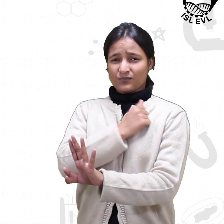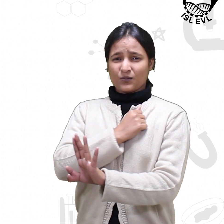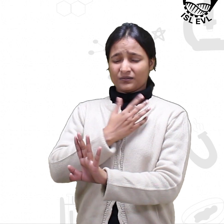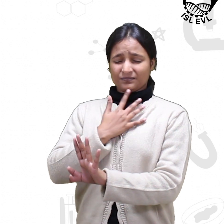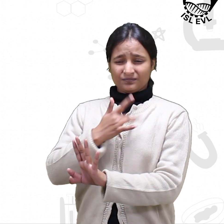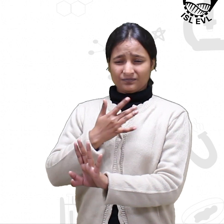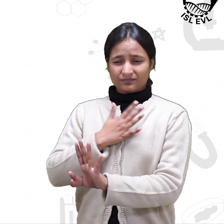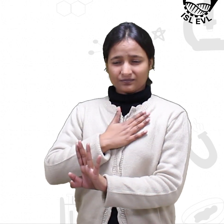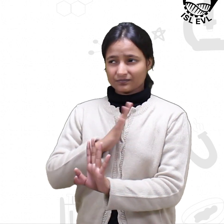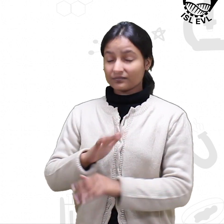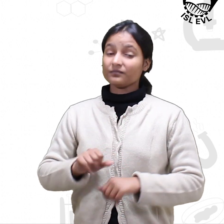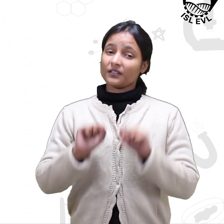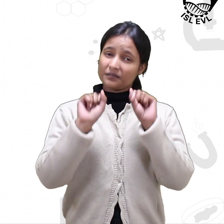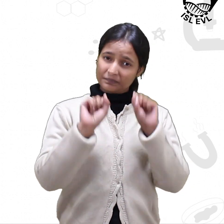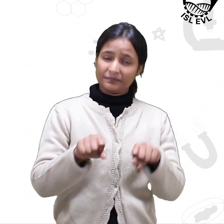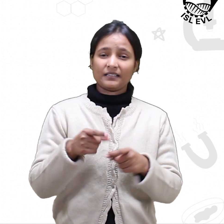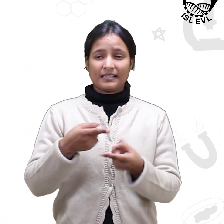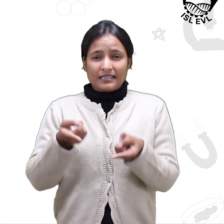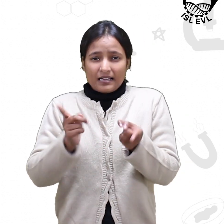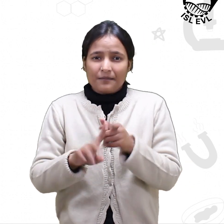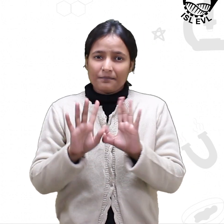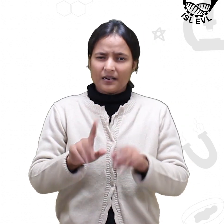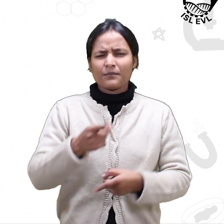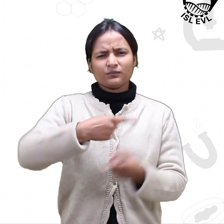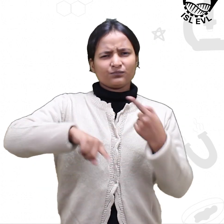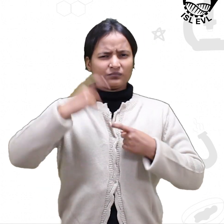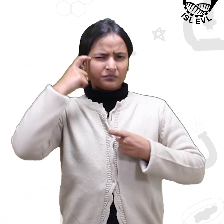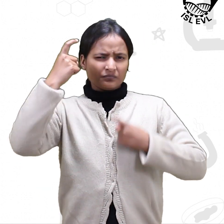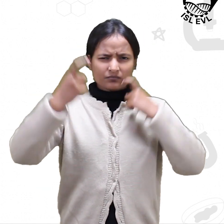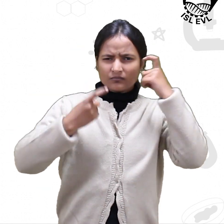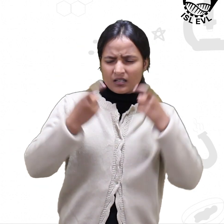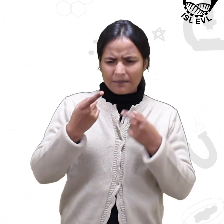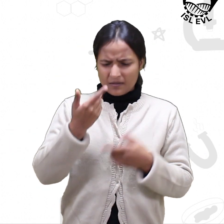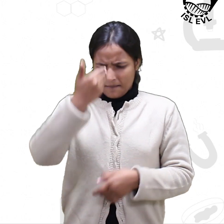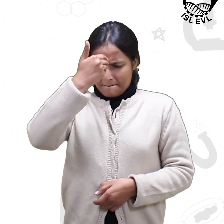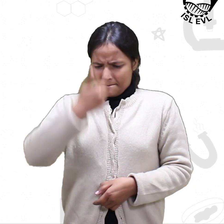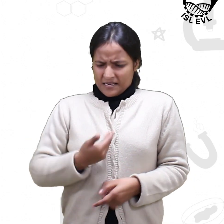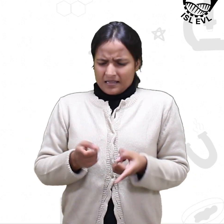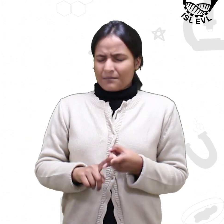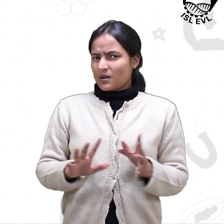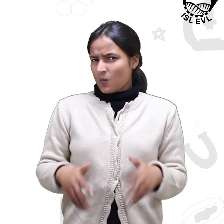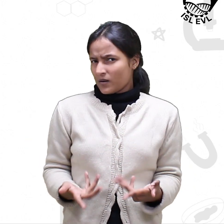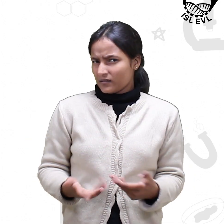is a devastating condition. But have you wondered why some people get paralyzed?